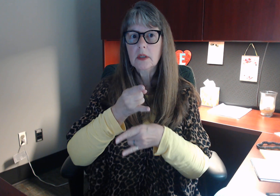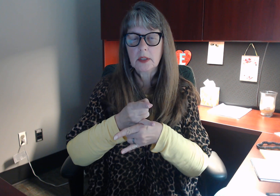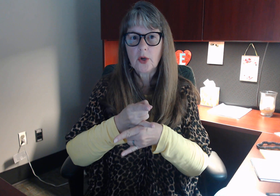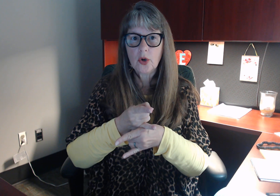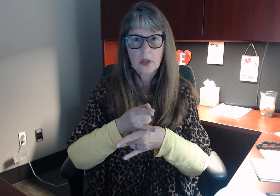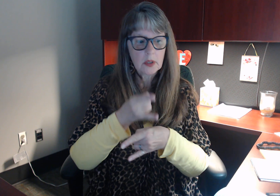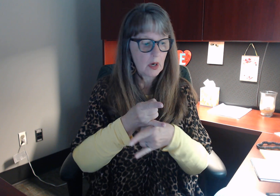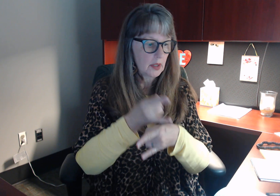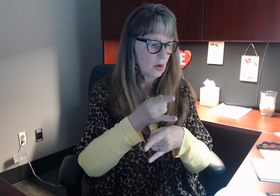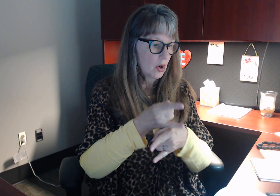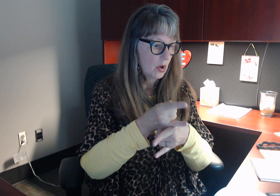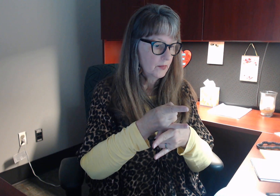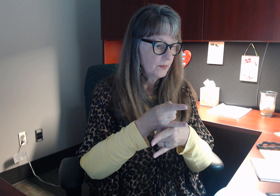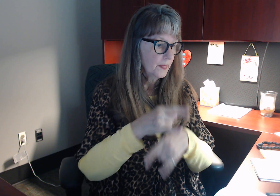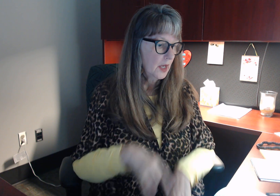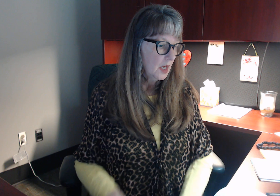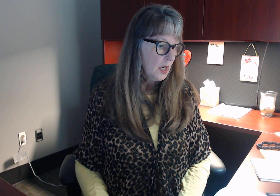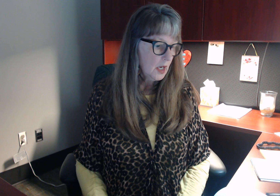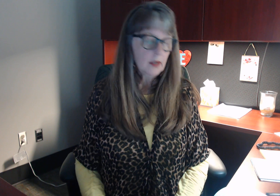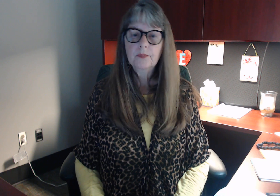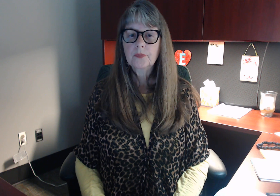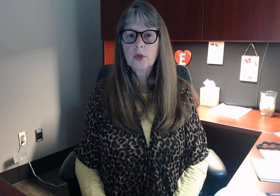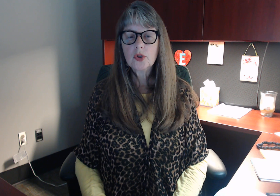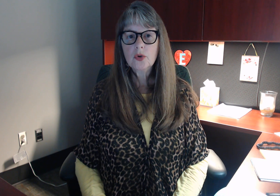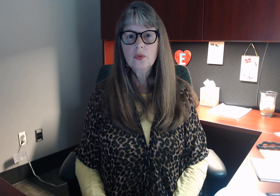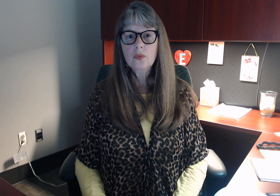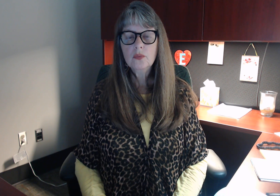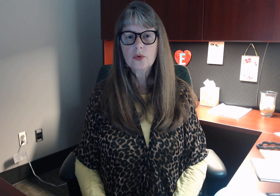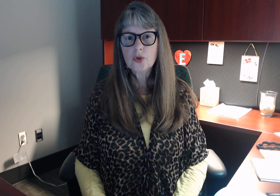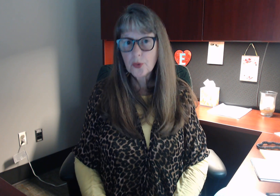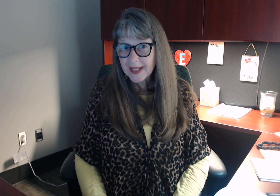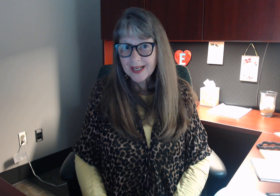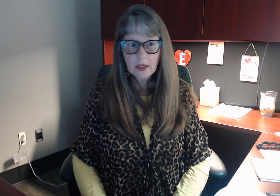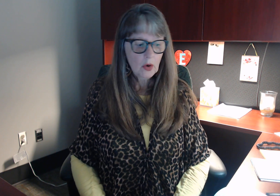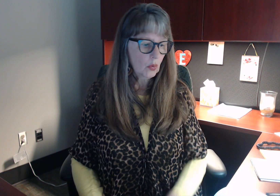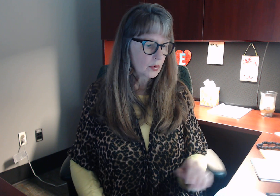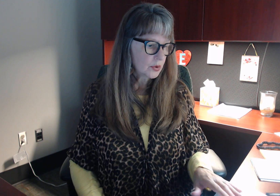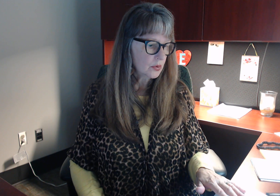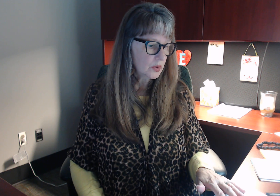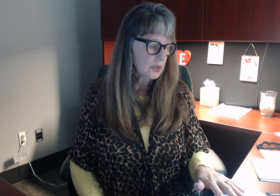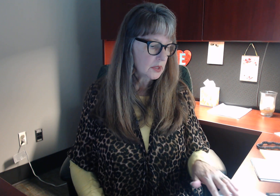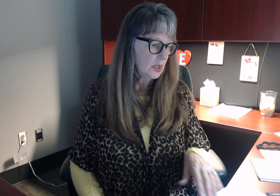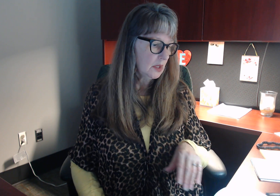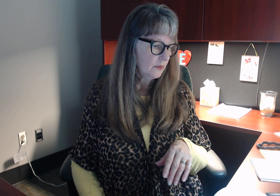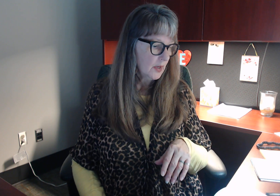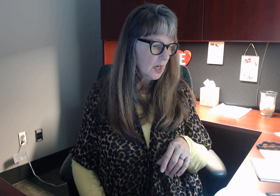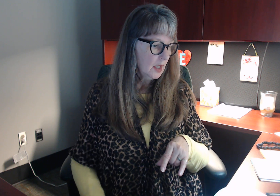liquor, hard alcohol. To trick or to deceive,